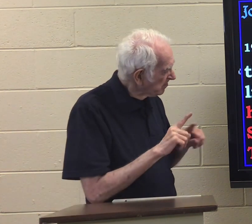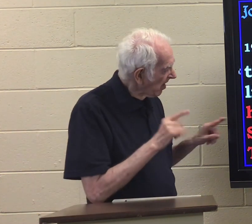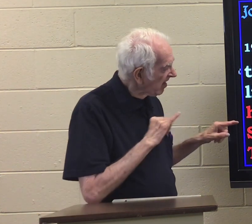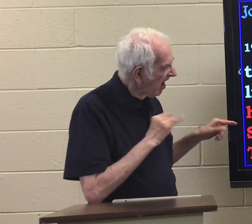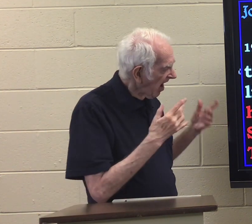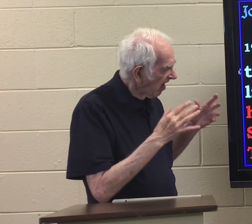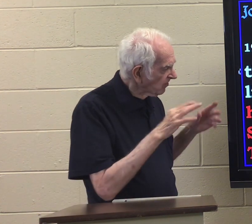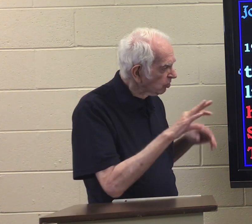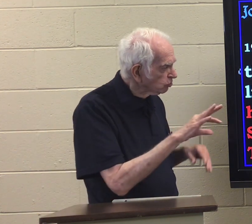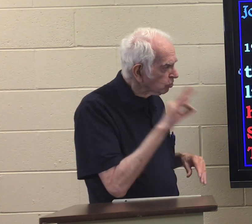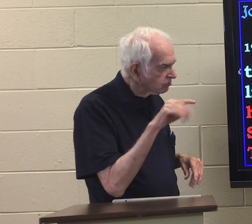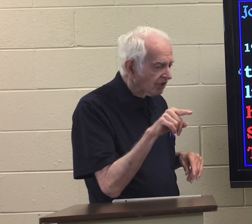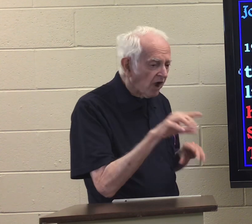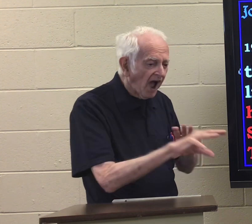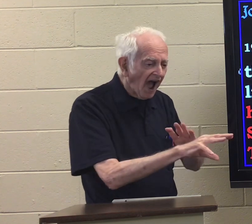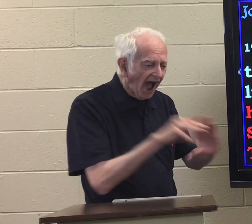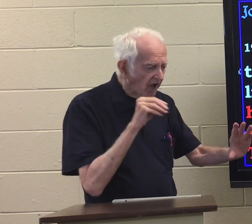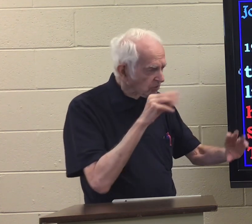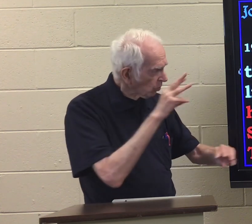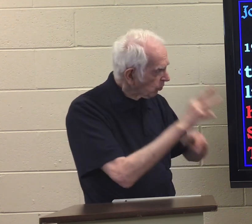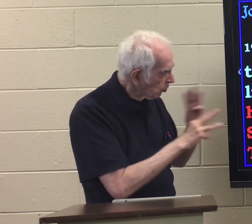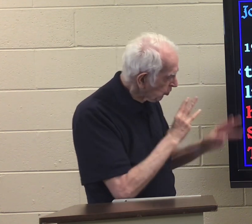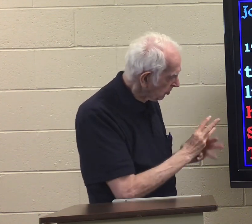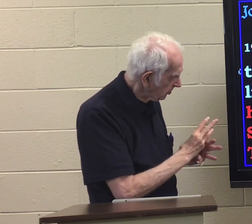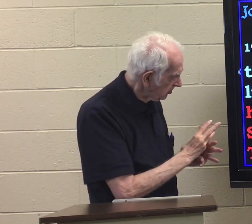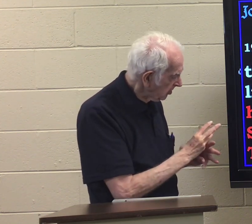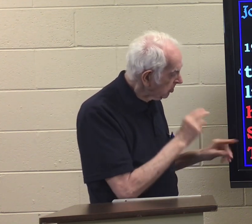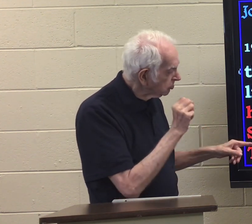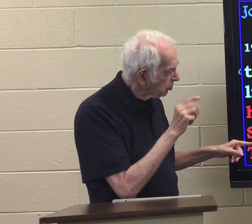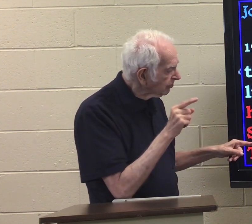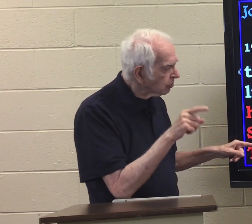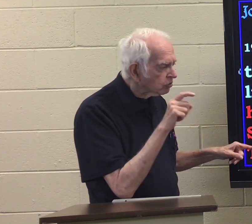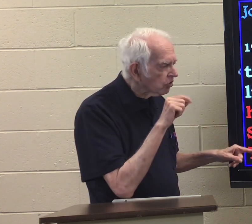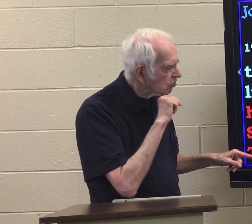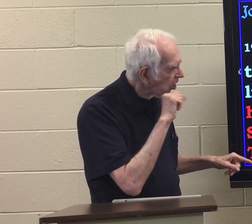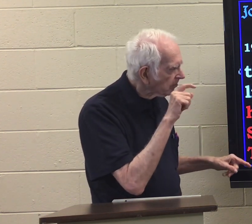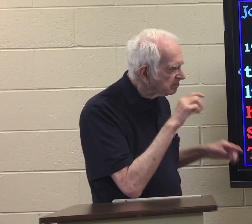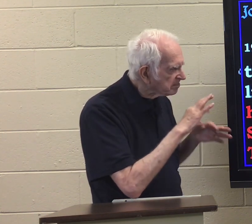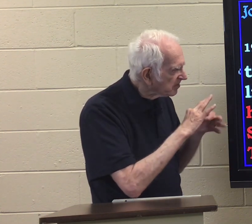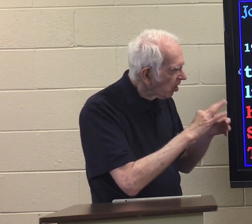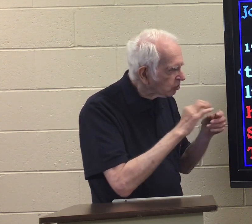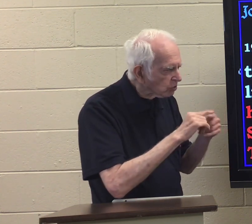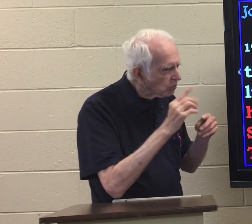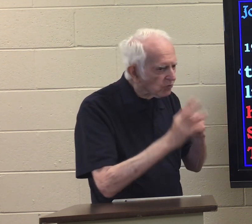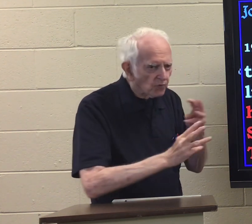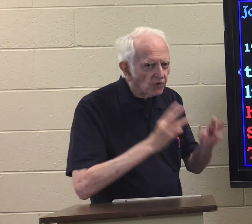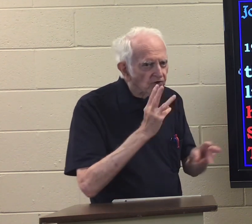But I have chosen you out of the world, so you don't belong to the world.